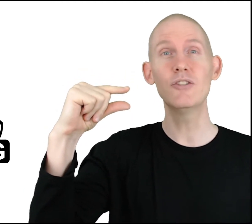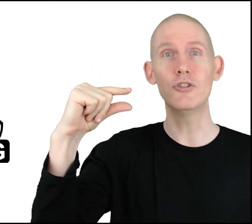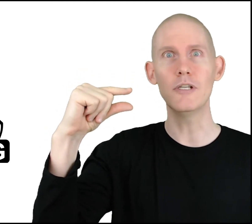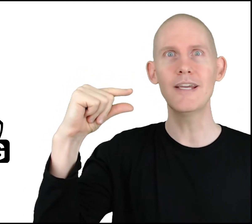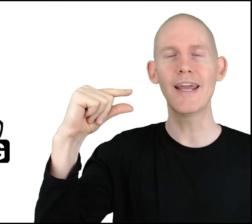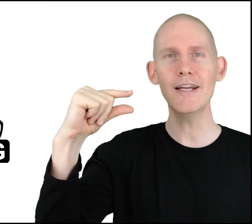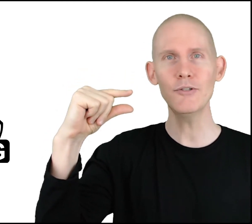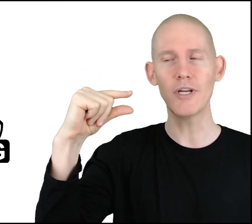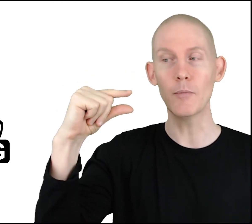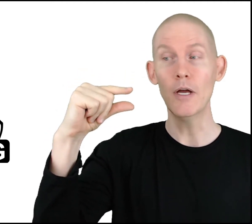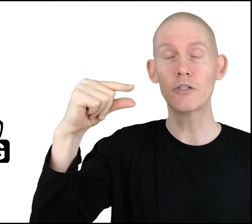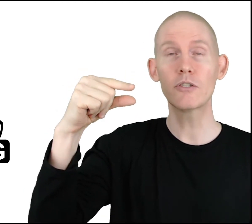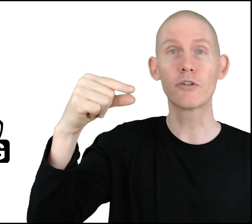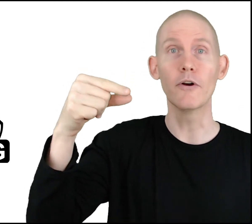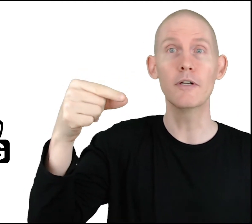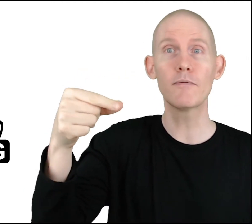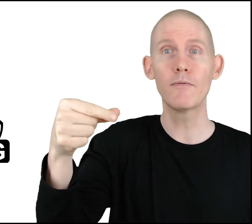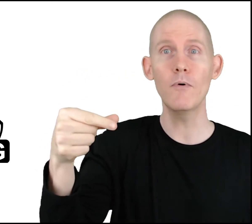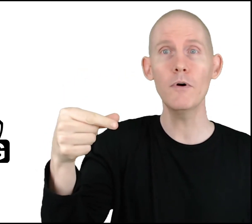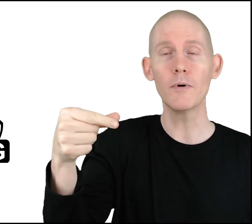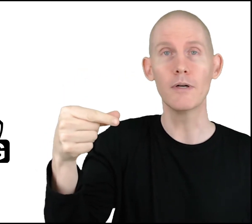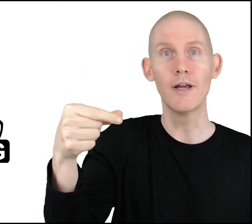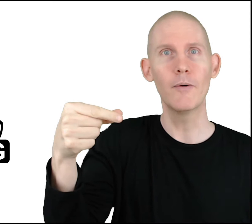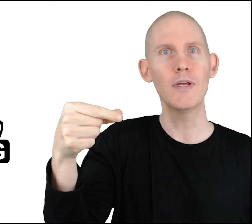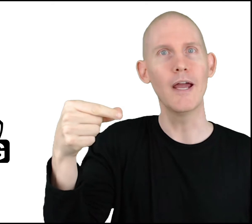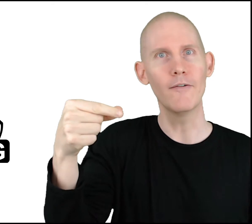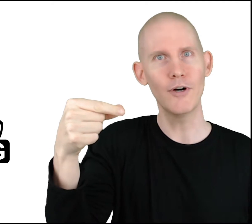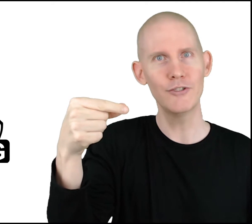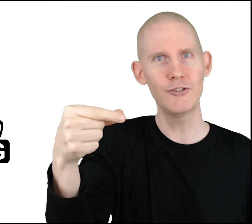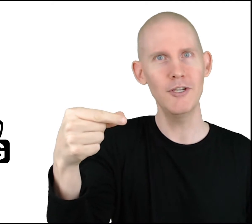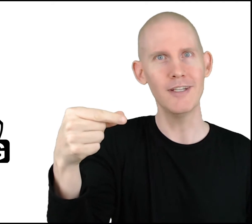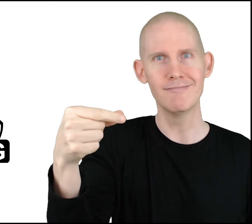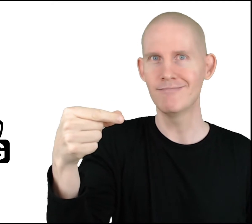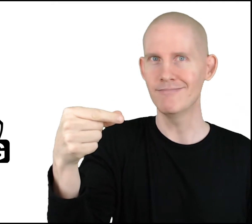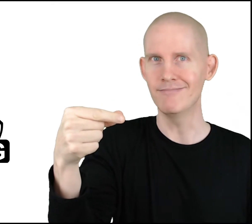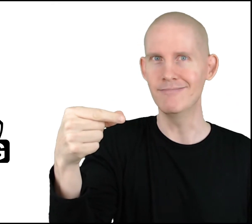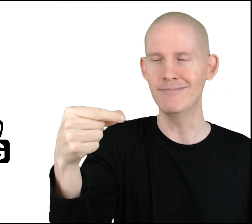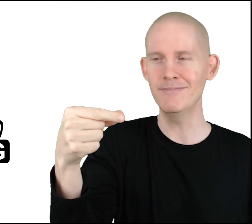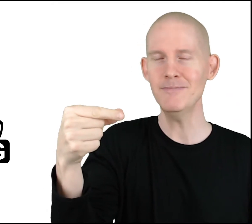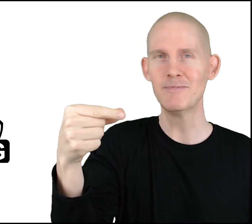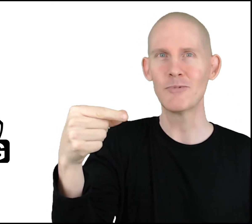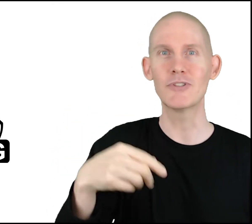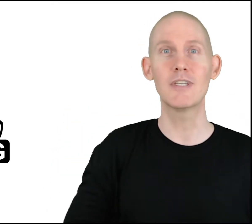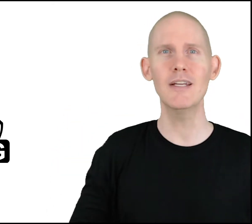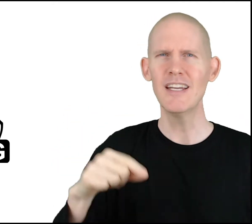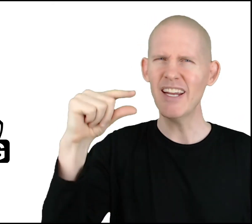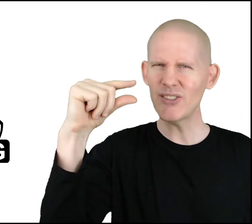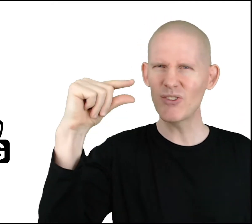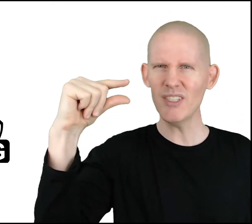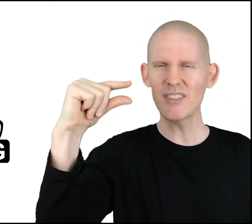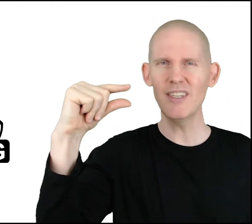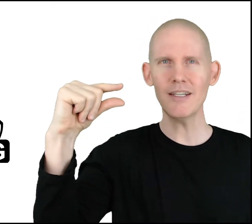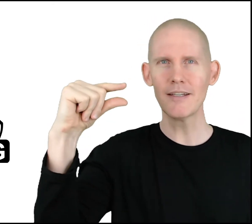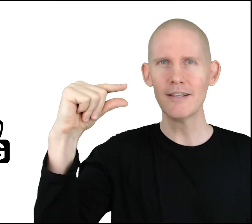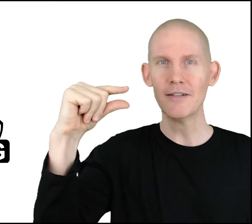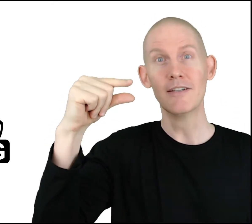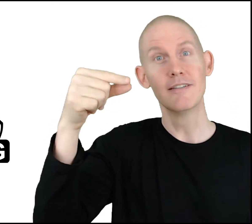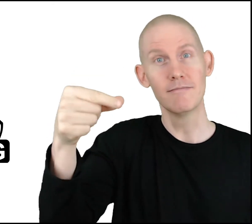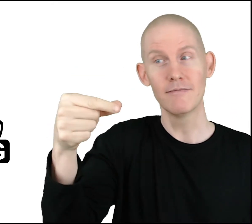G hand shape. Just turn it forward and we have a G. Once again, it's this thick. There's